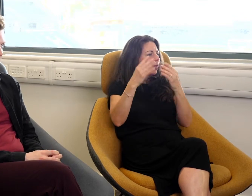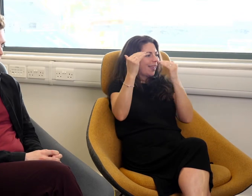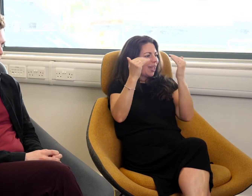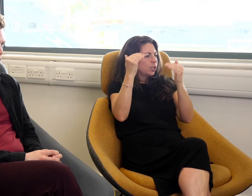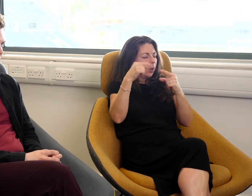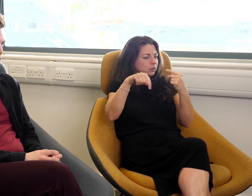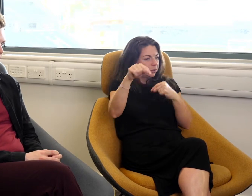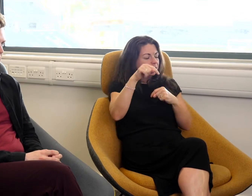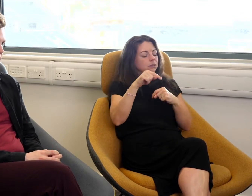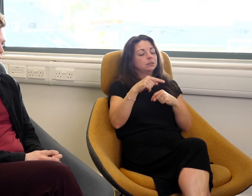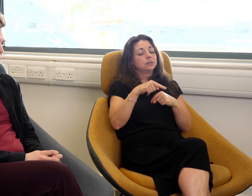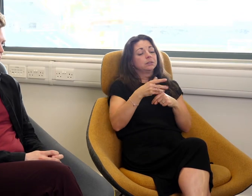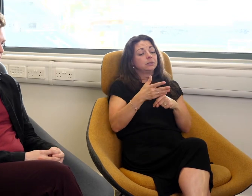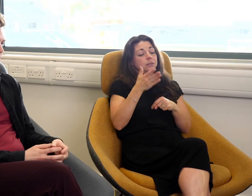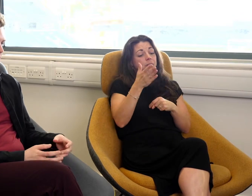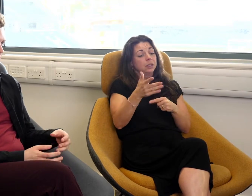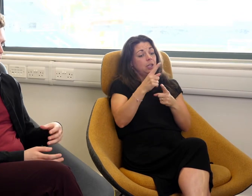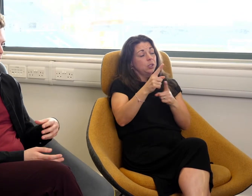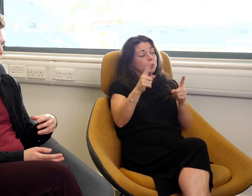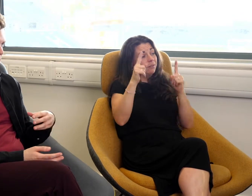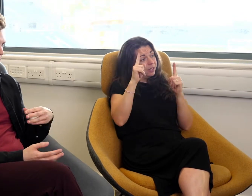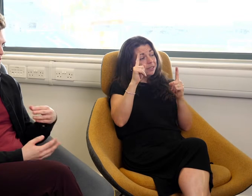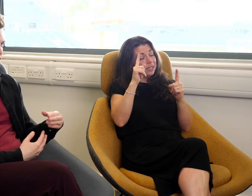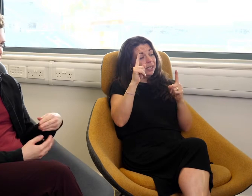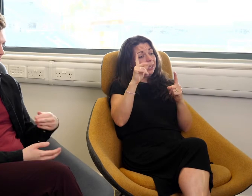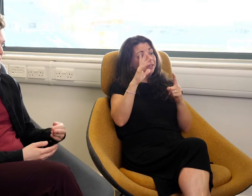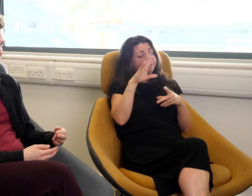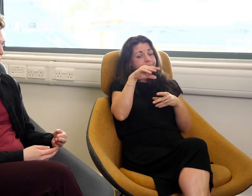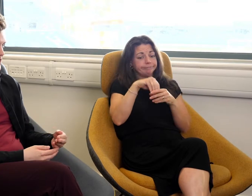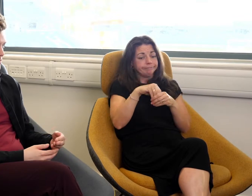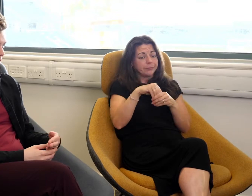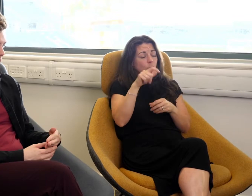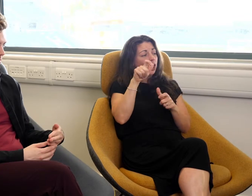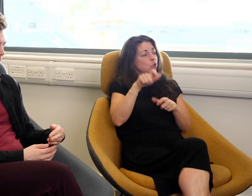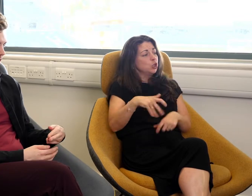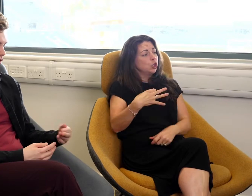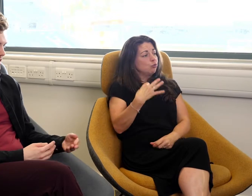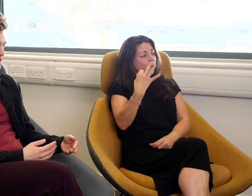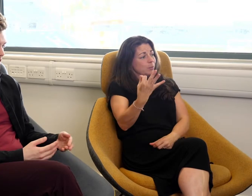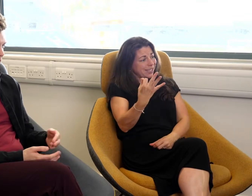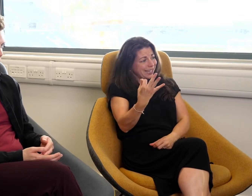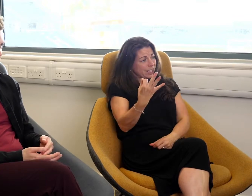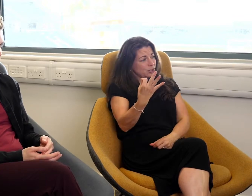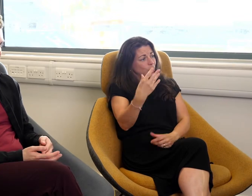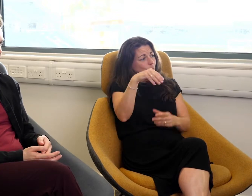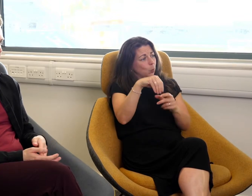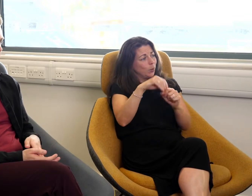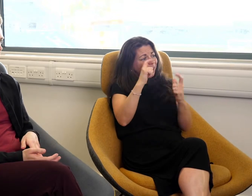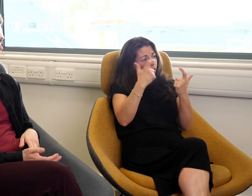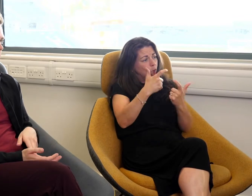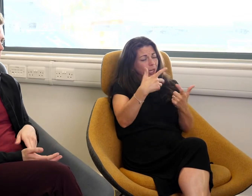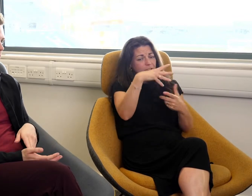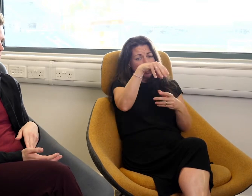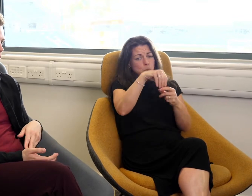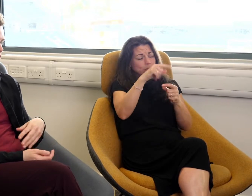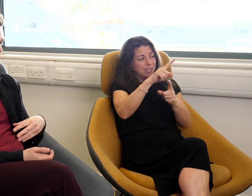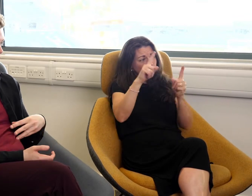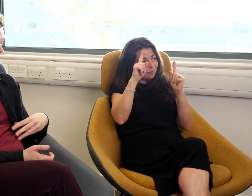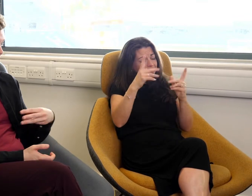got involved in sort of student representation within my college and the university. I was on the university's